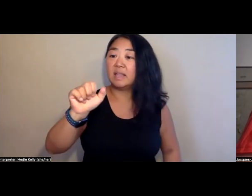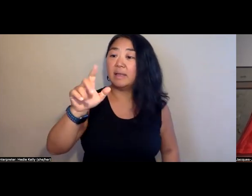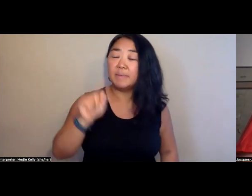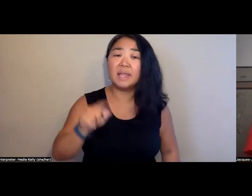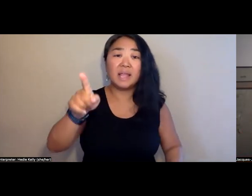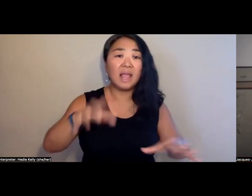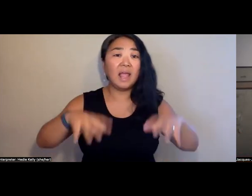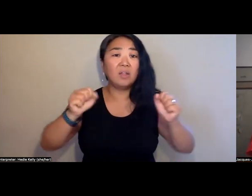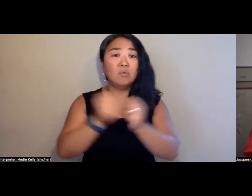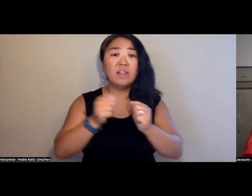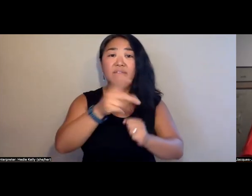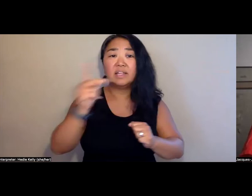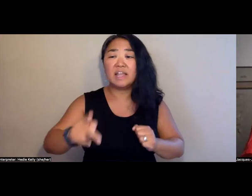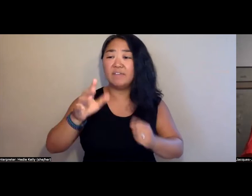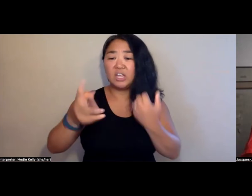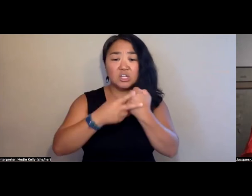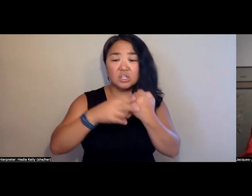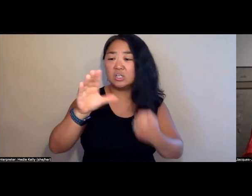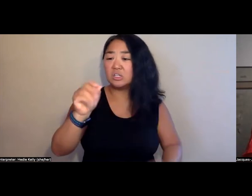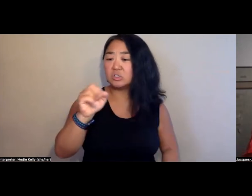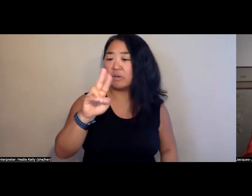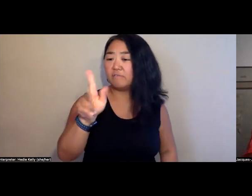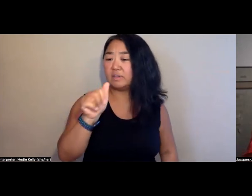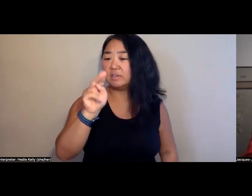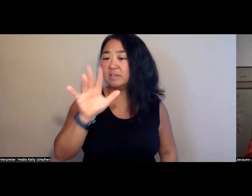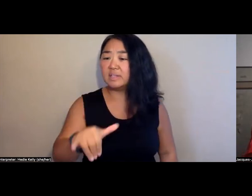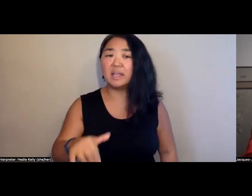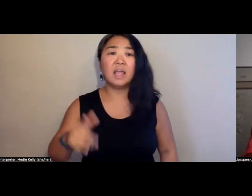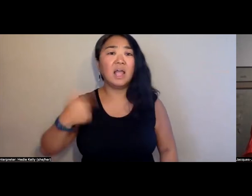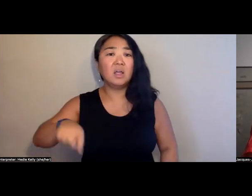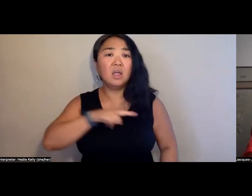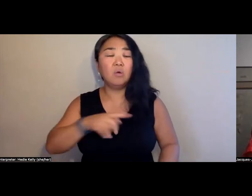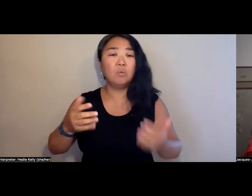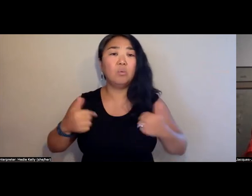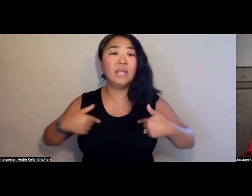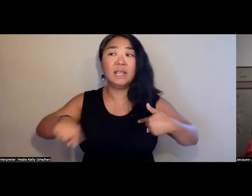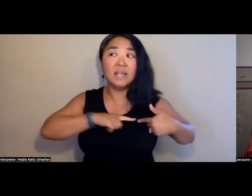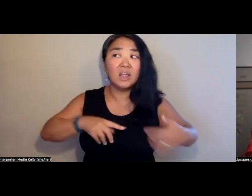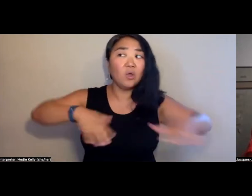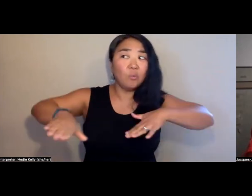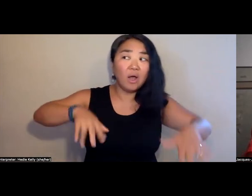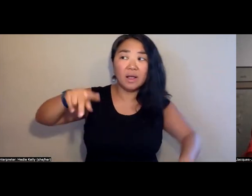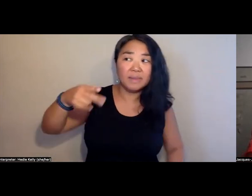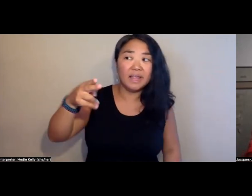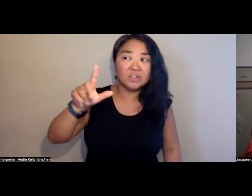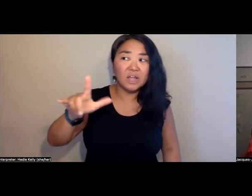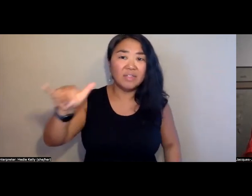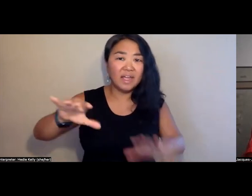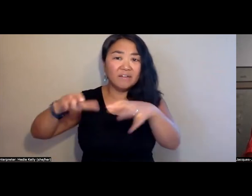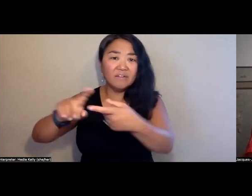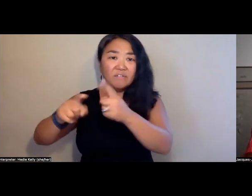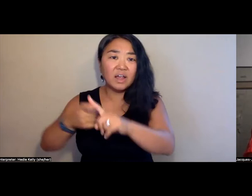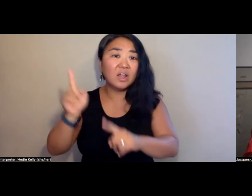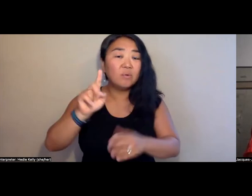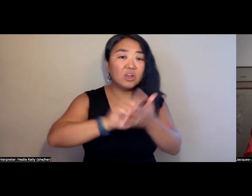be sort of speaking in a panel or breakout group with some friends from WeWalk PHL as part of that. That's at the University City Science